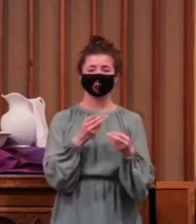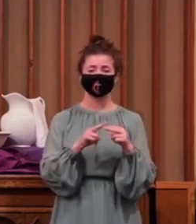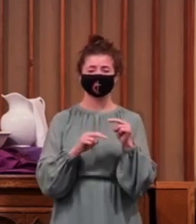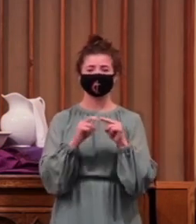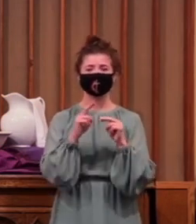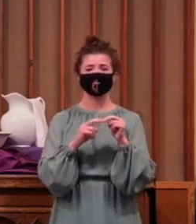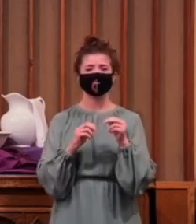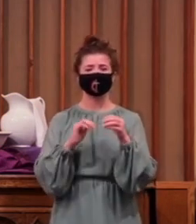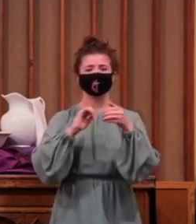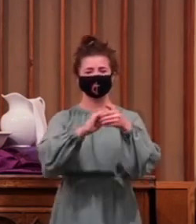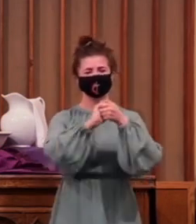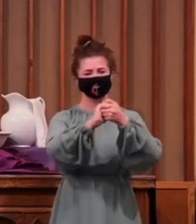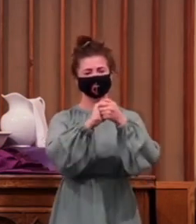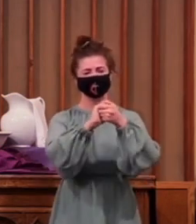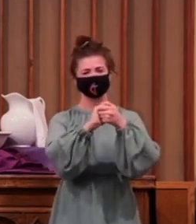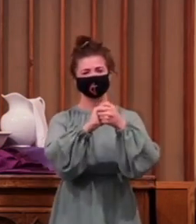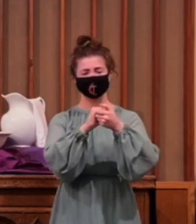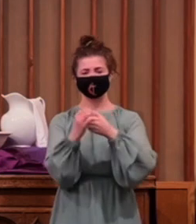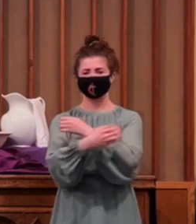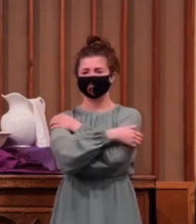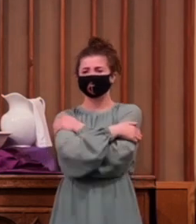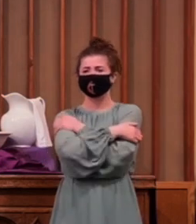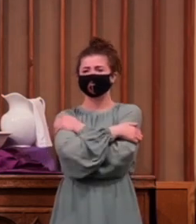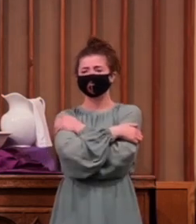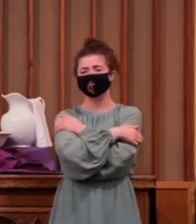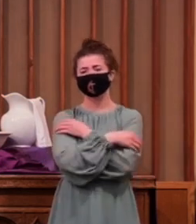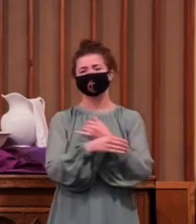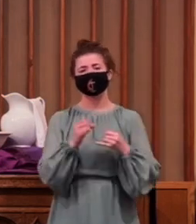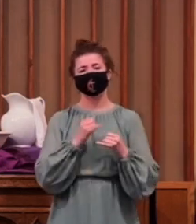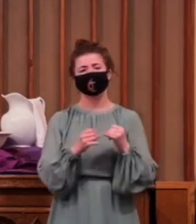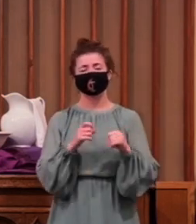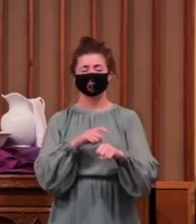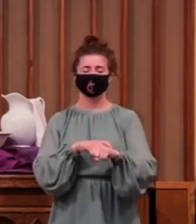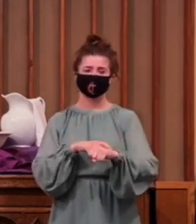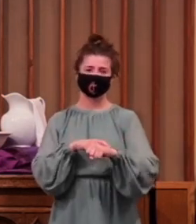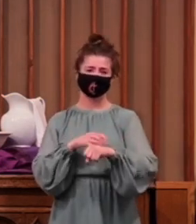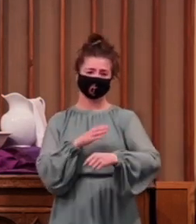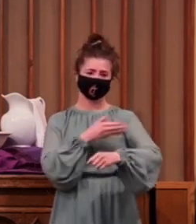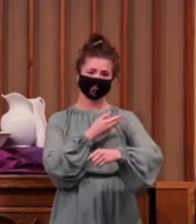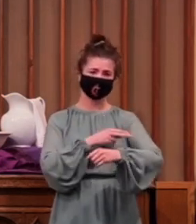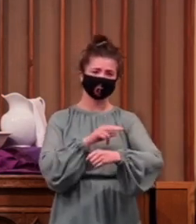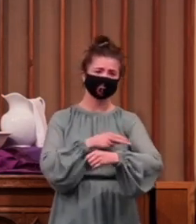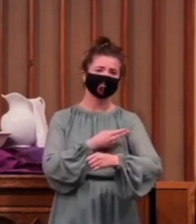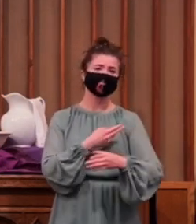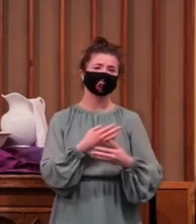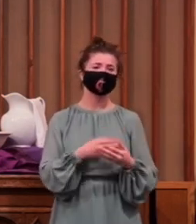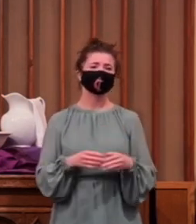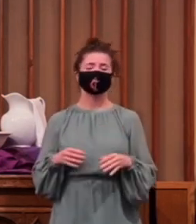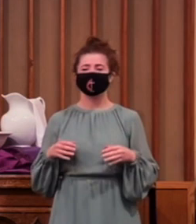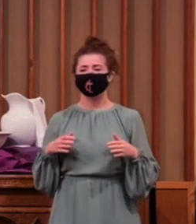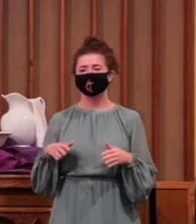hands, give hugs. The last time we would sing hymns or congregate down in the fellowship